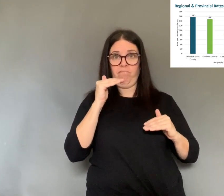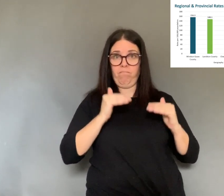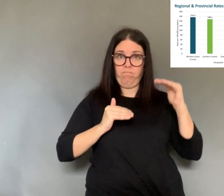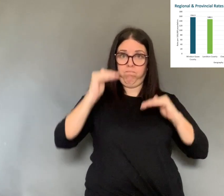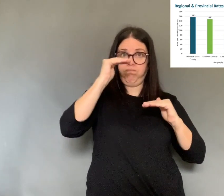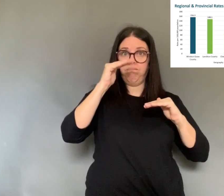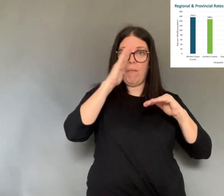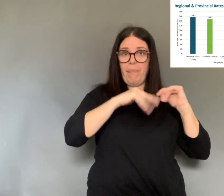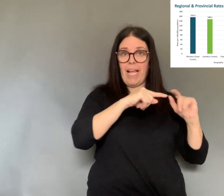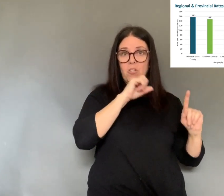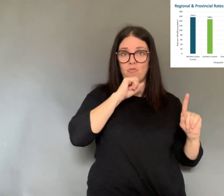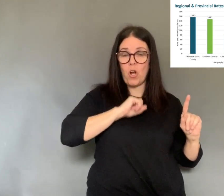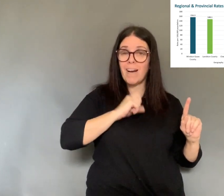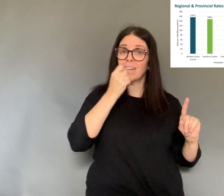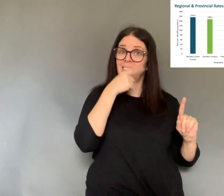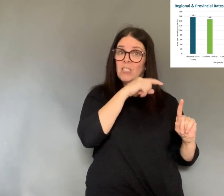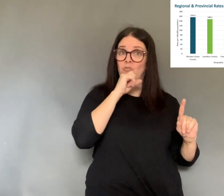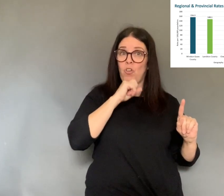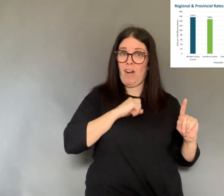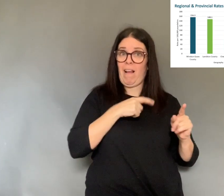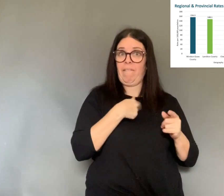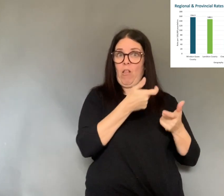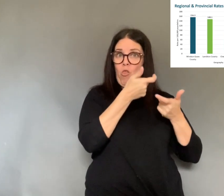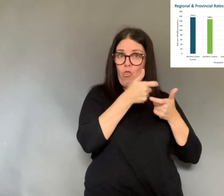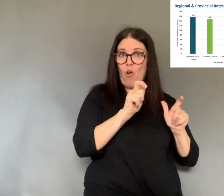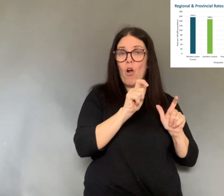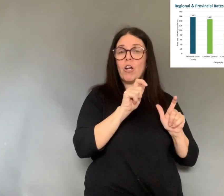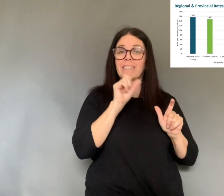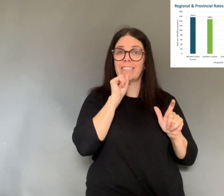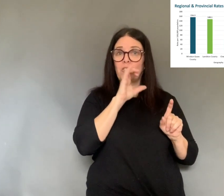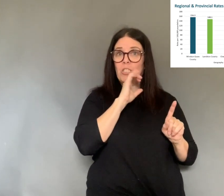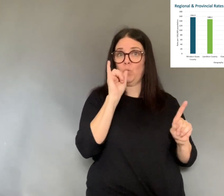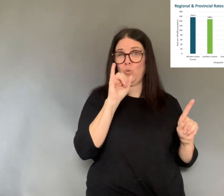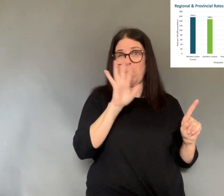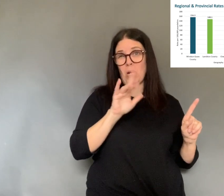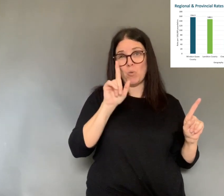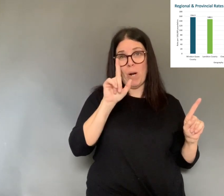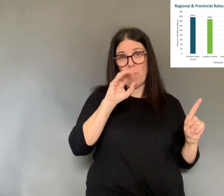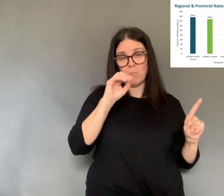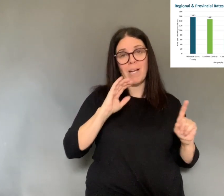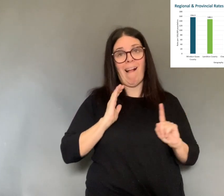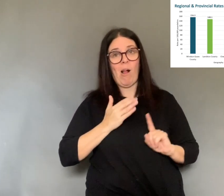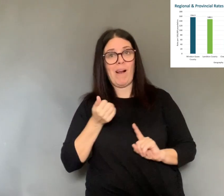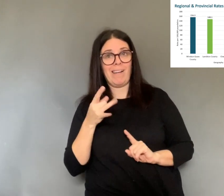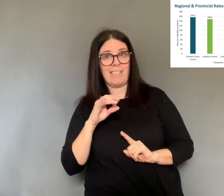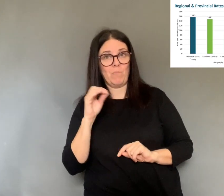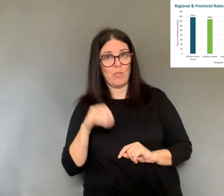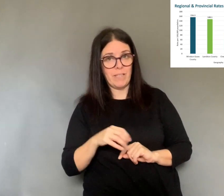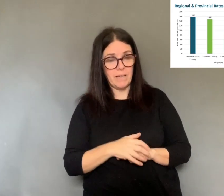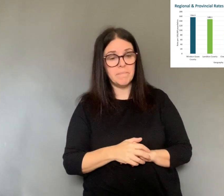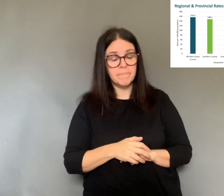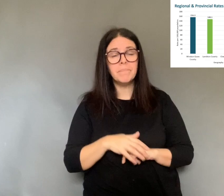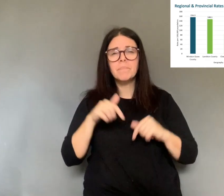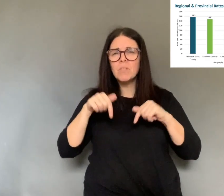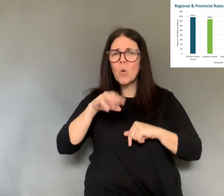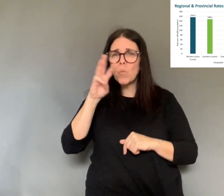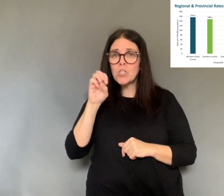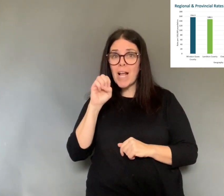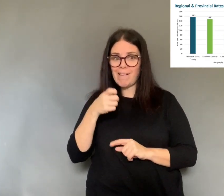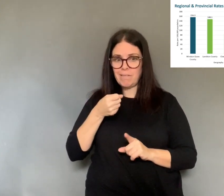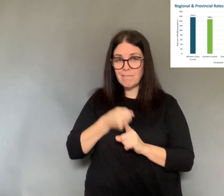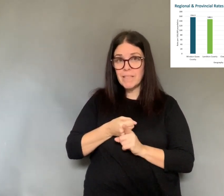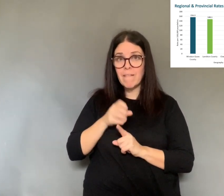population. We also know that Windsor and Essex has at least our cases, 41% of our cases are in the long-term care